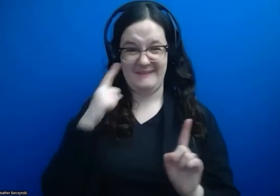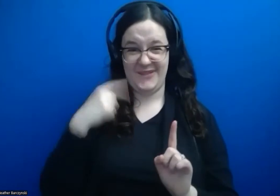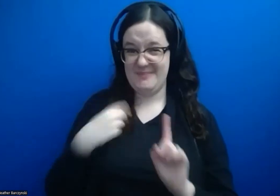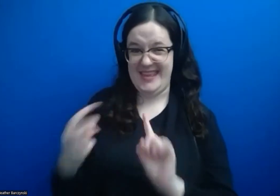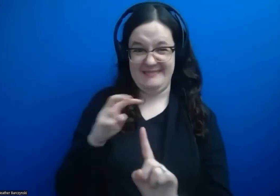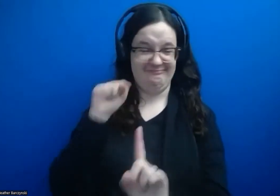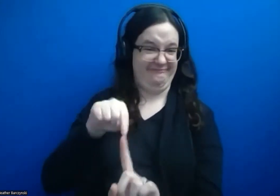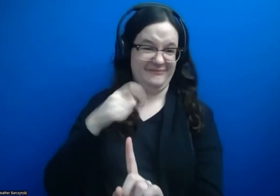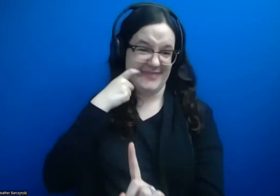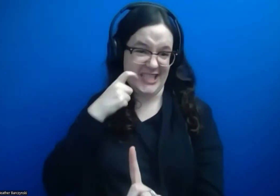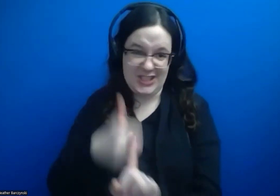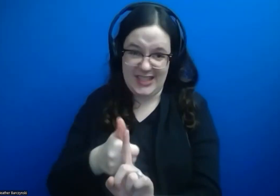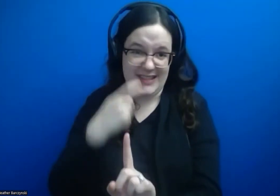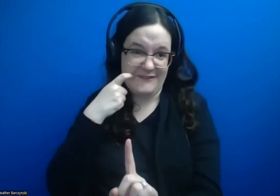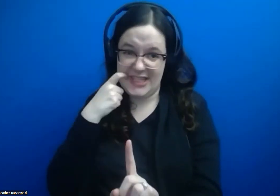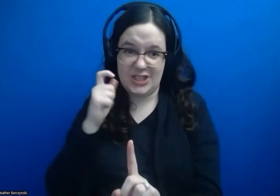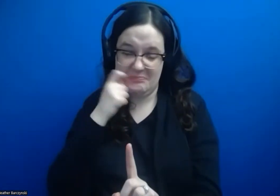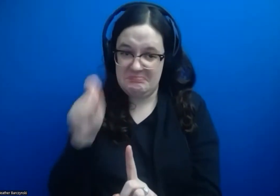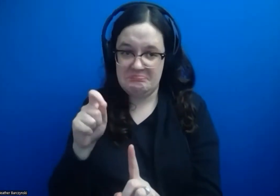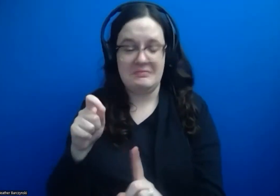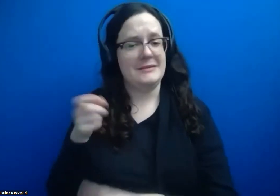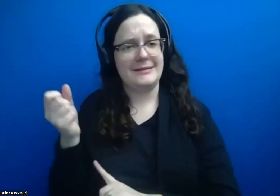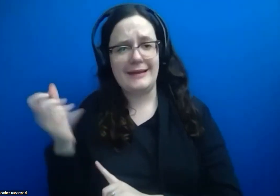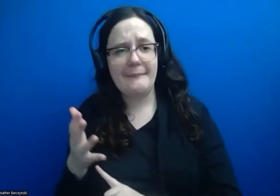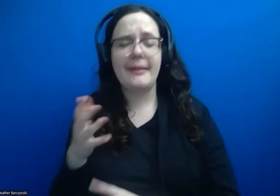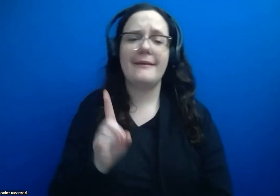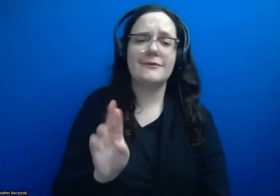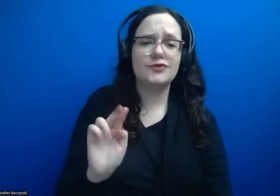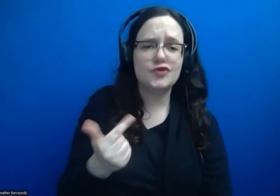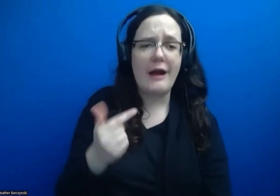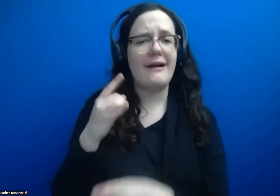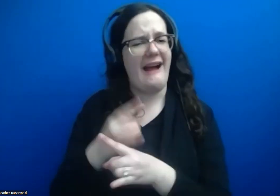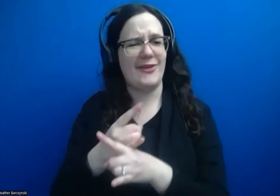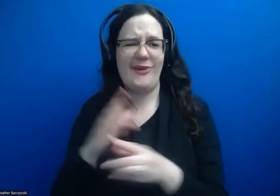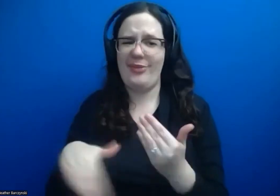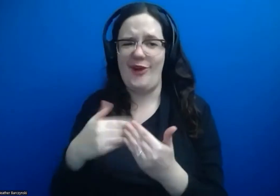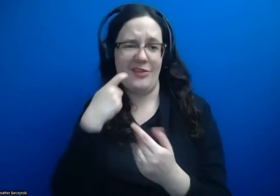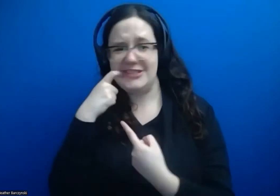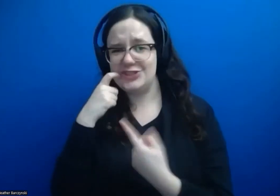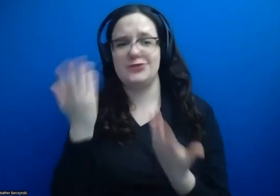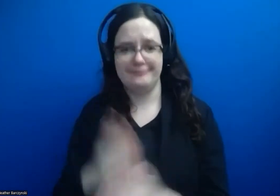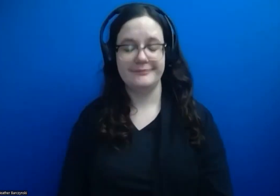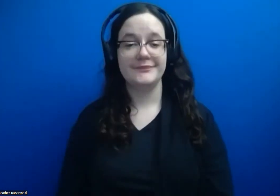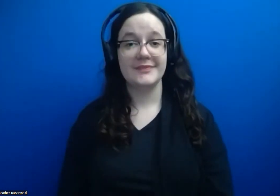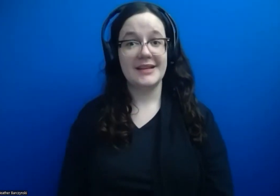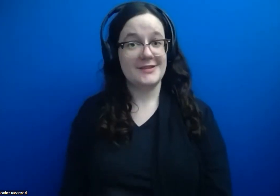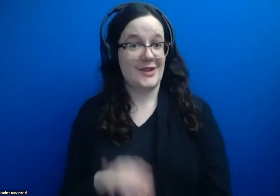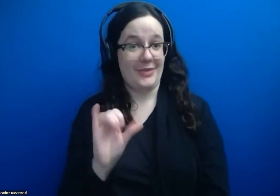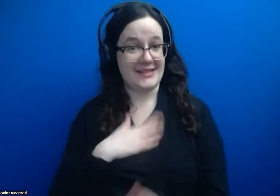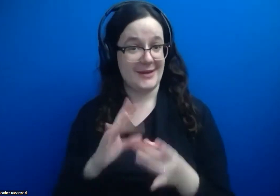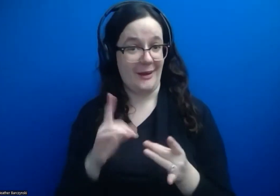it's gambling, drug addiction, alcohol. So yeah, that's what I got for now, and looking forward to the rest of this. Thank